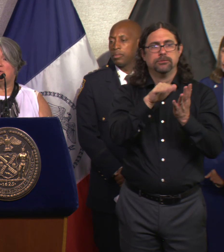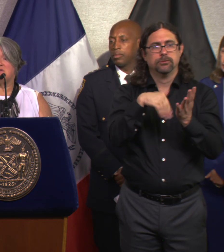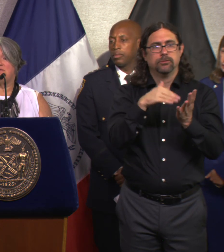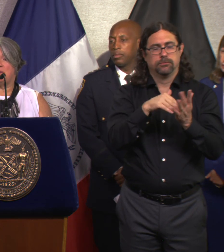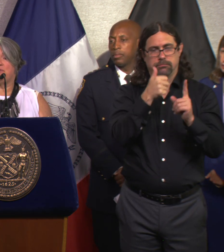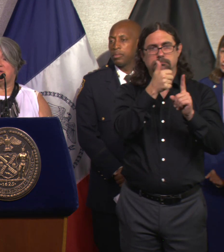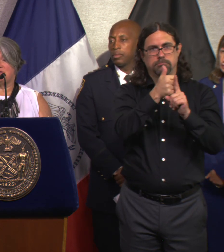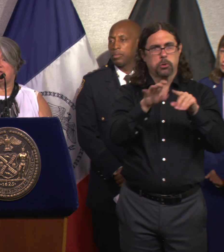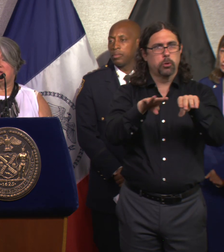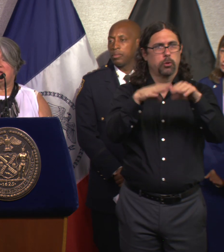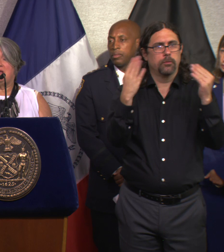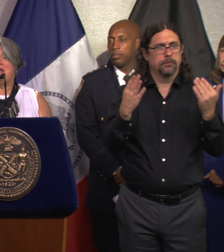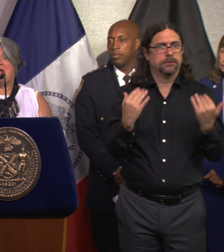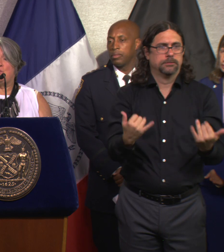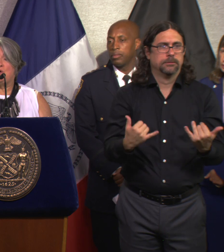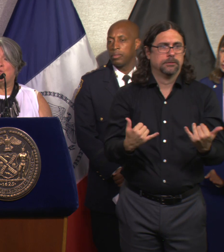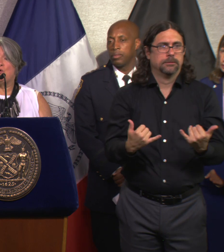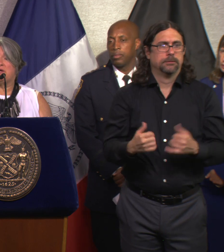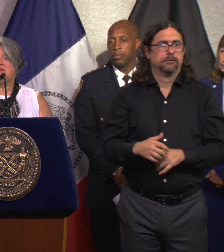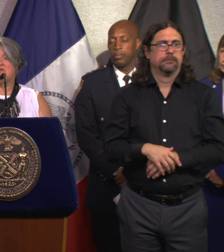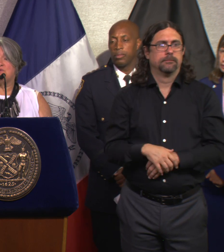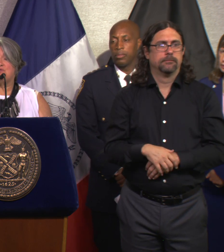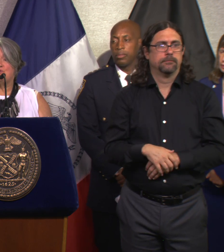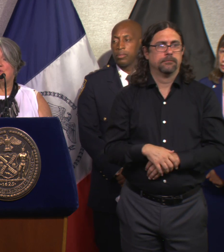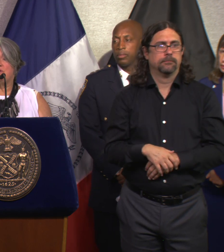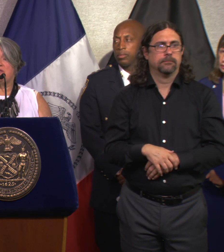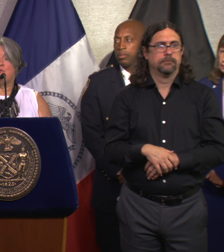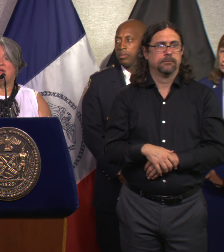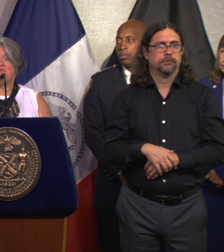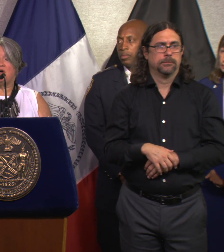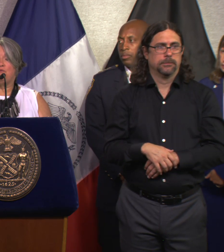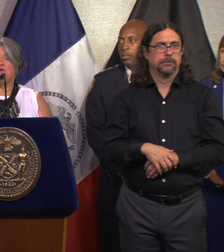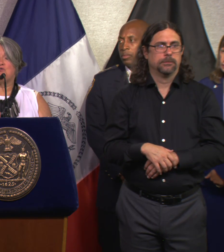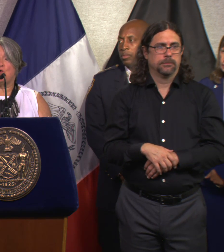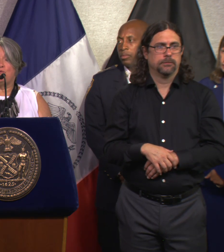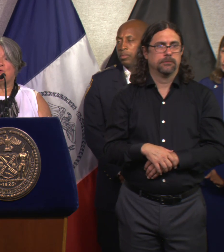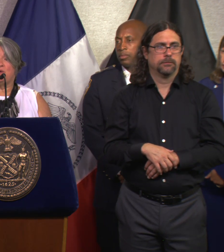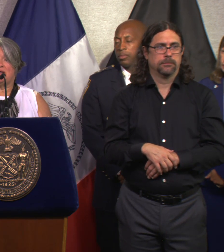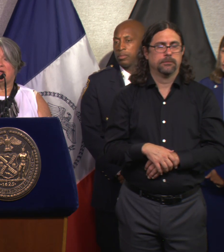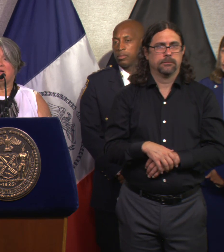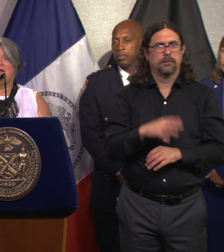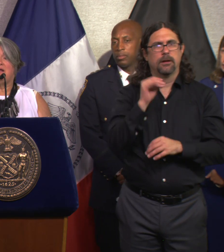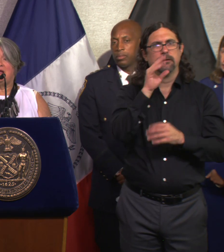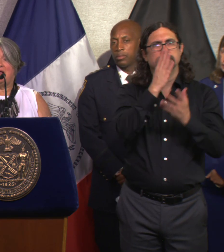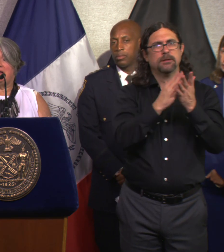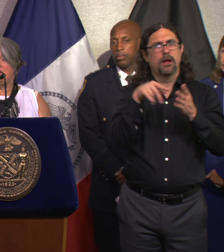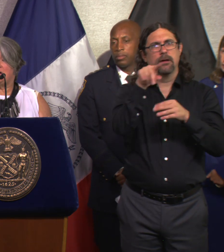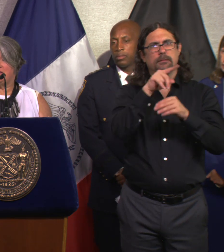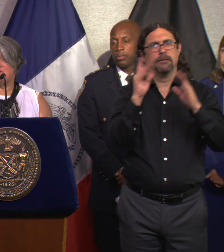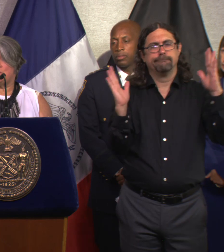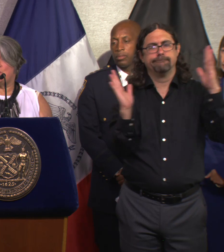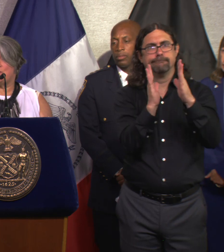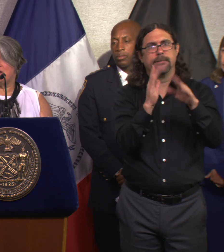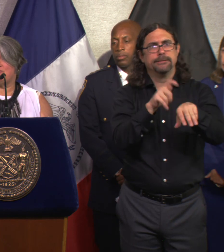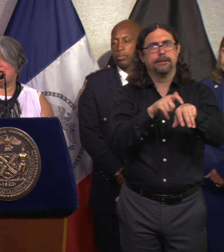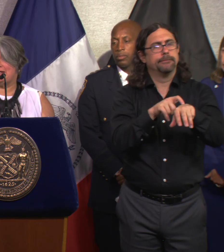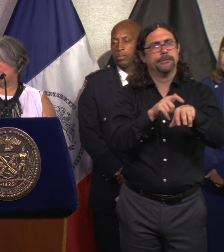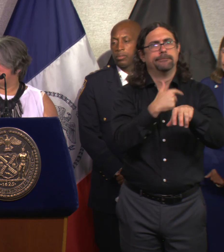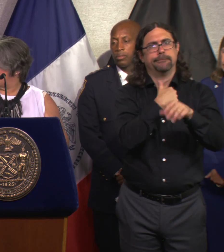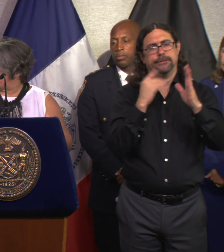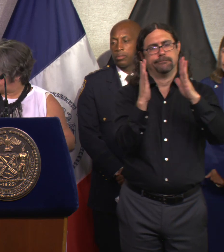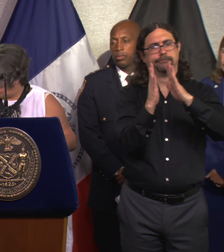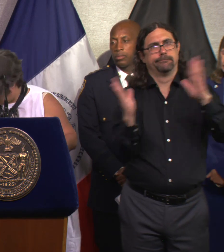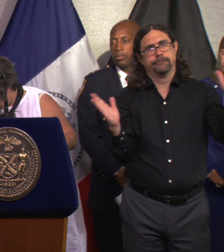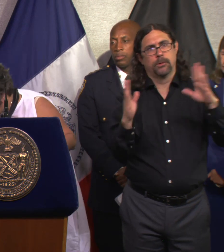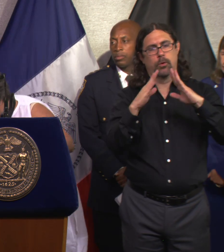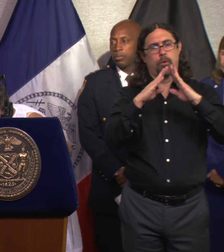regular hours of operation. And we are working to ensure that we have coverage over the weekend, and that's what we're working on right now.